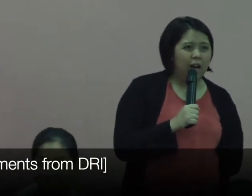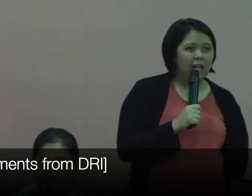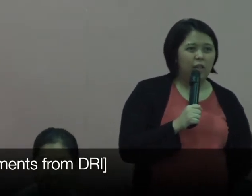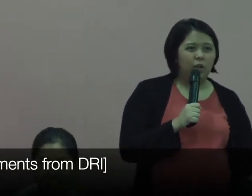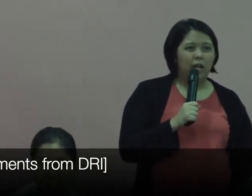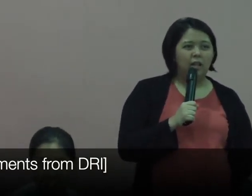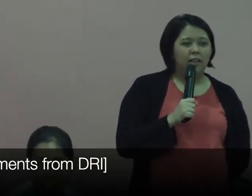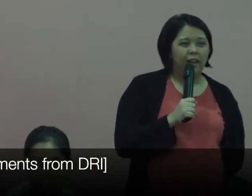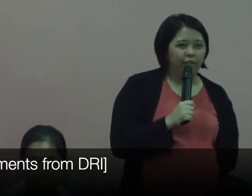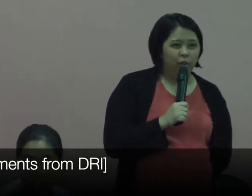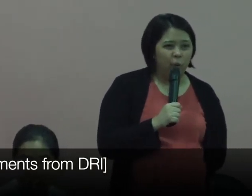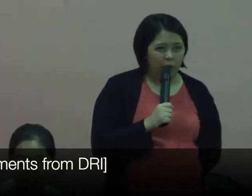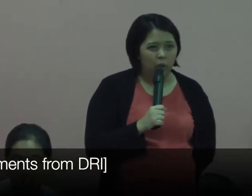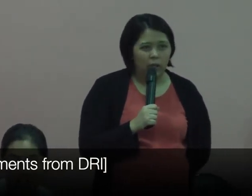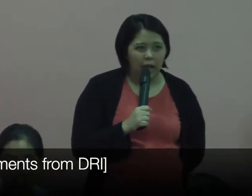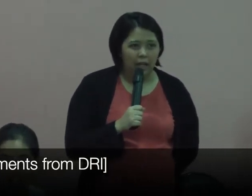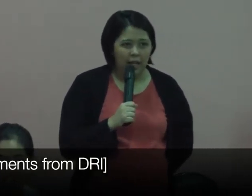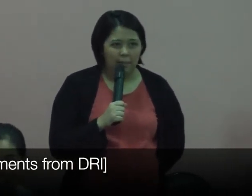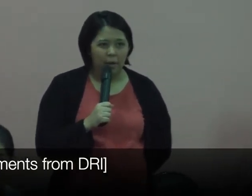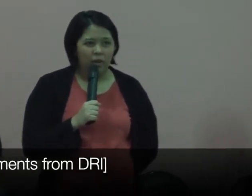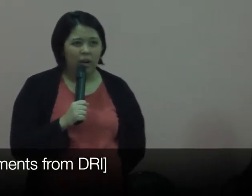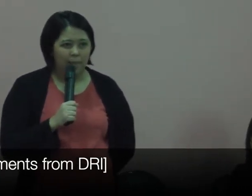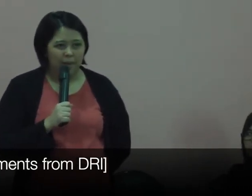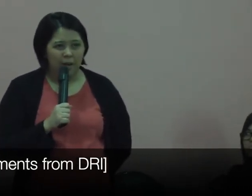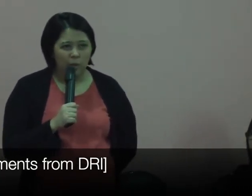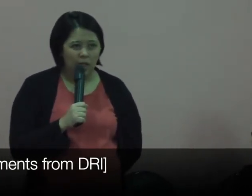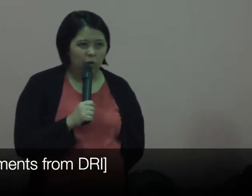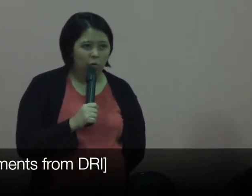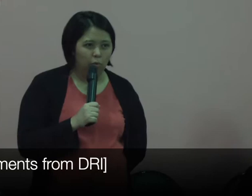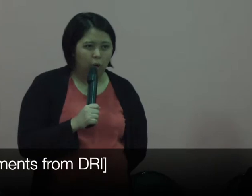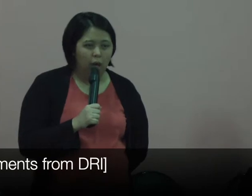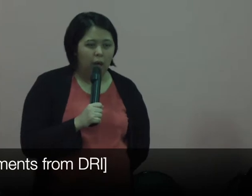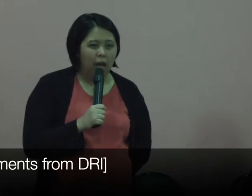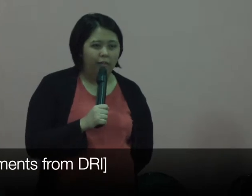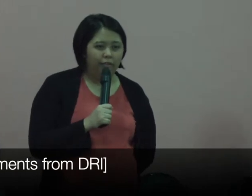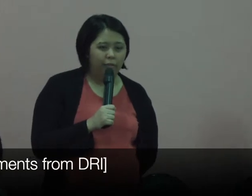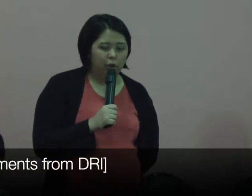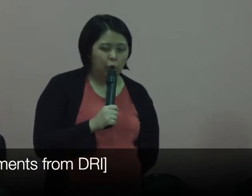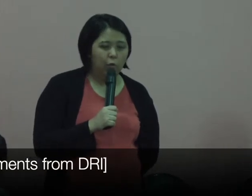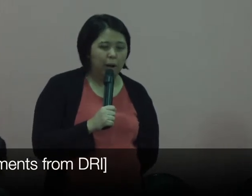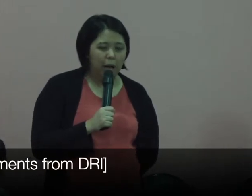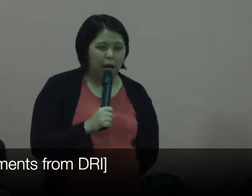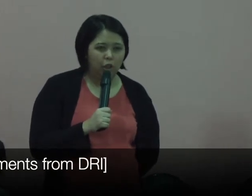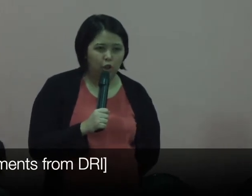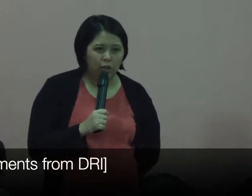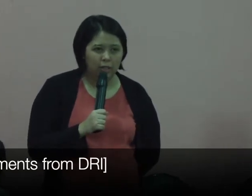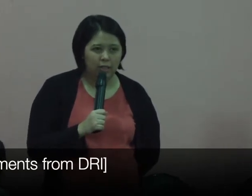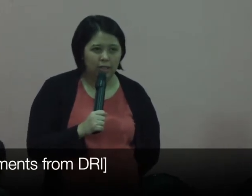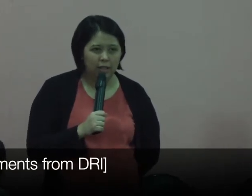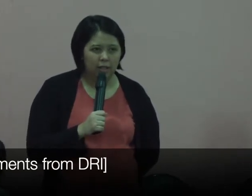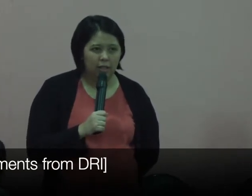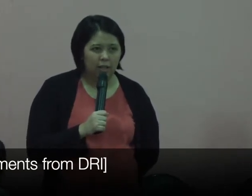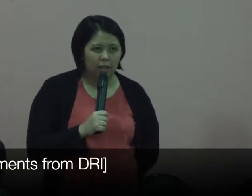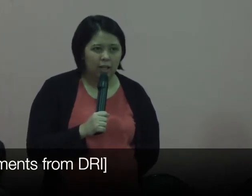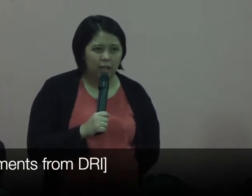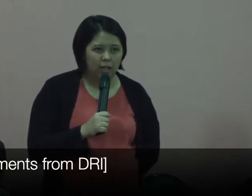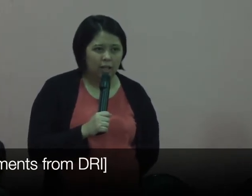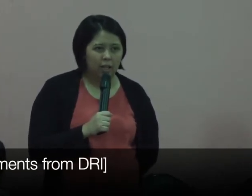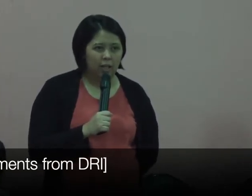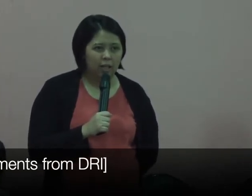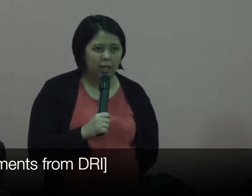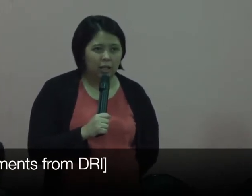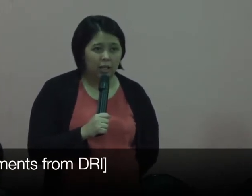for the uneducated deaf, no, yun nga again about the rape, and then we need to show mga actions.